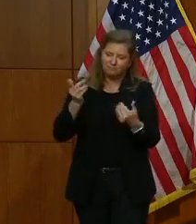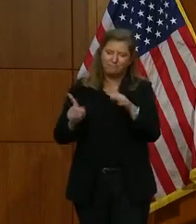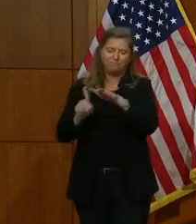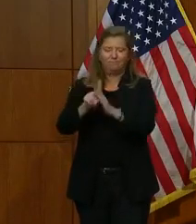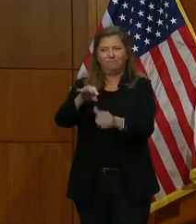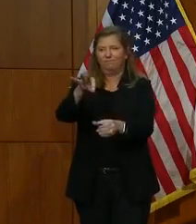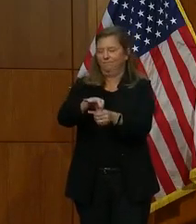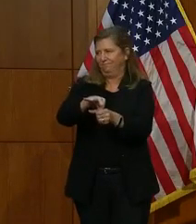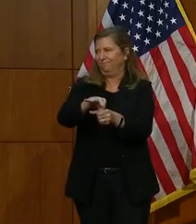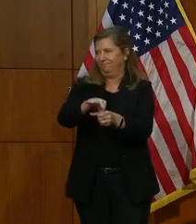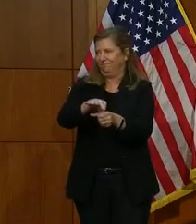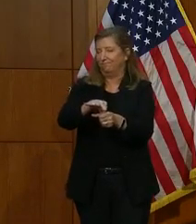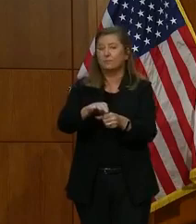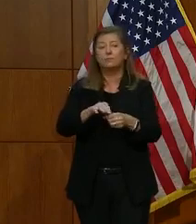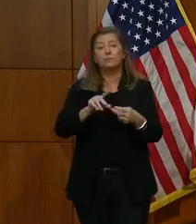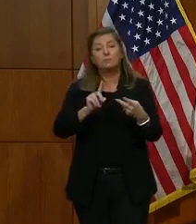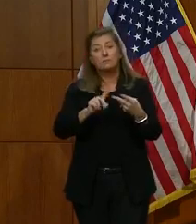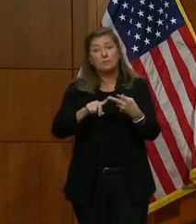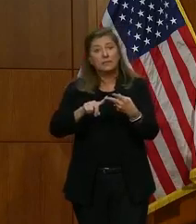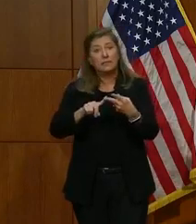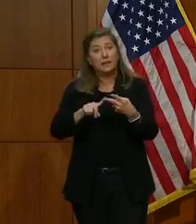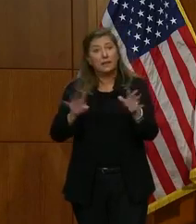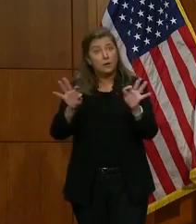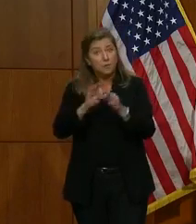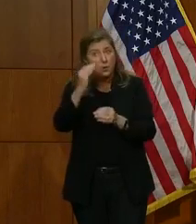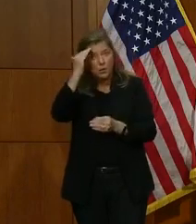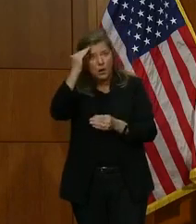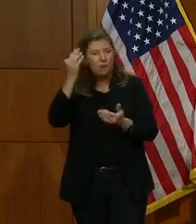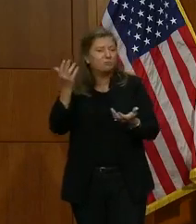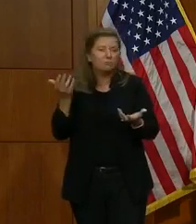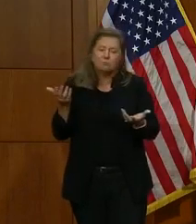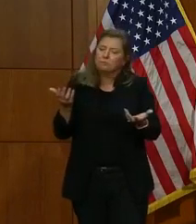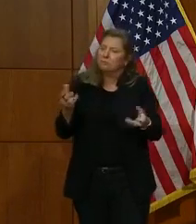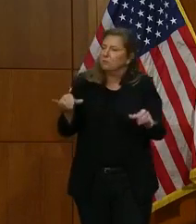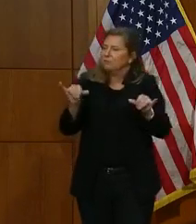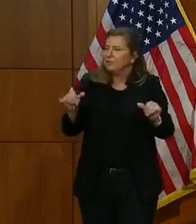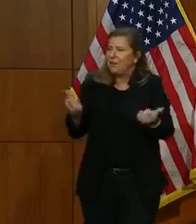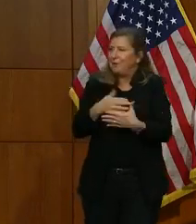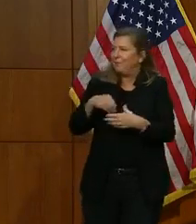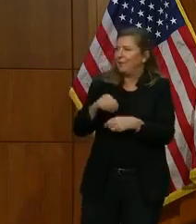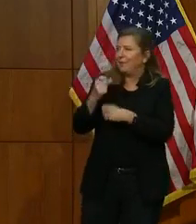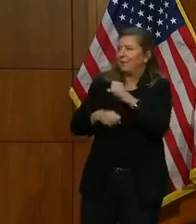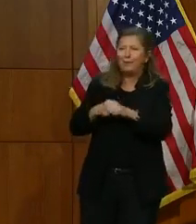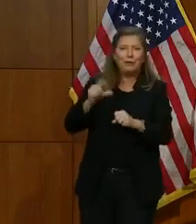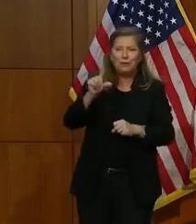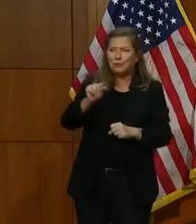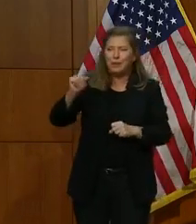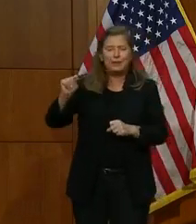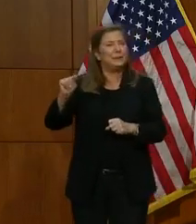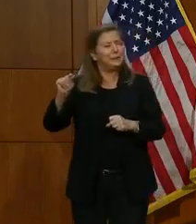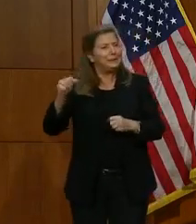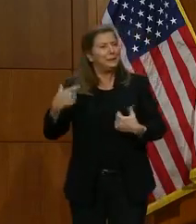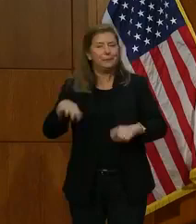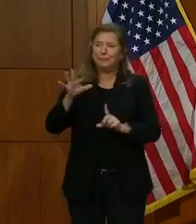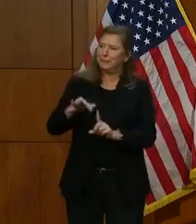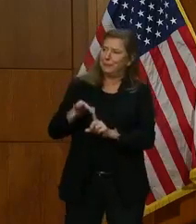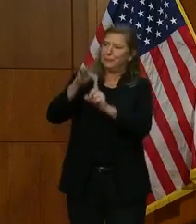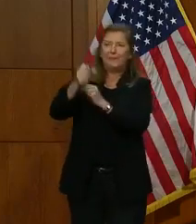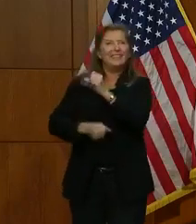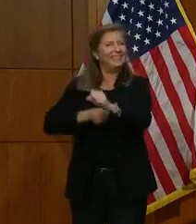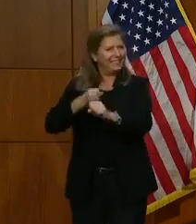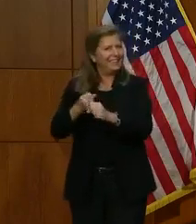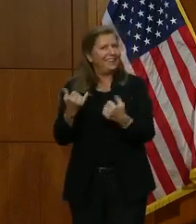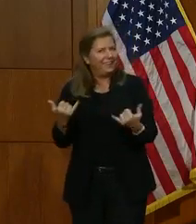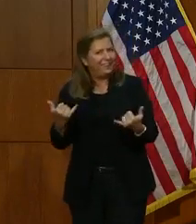ballot. I think, secondly, just like everything else in 2020, it's a unique year. I think